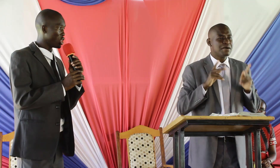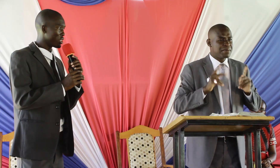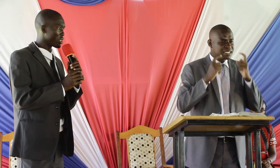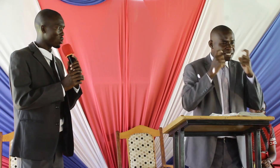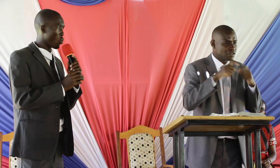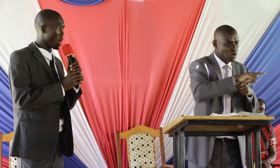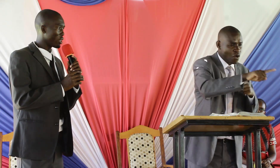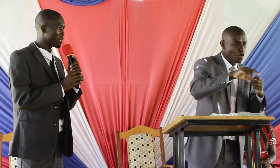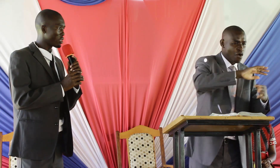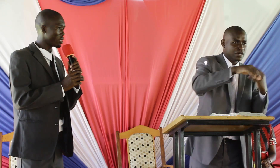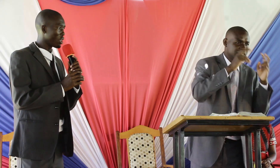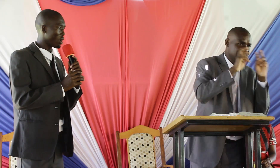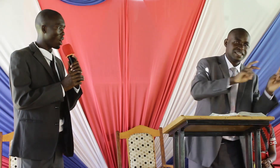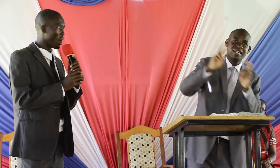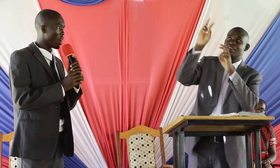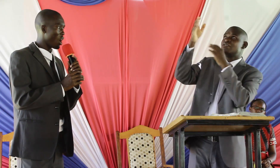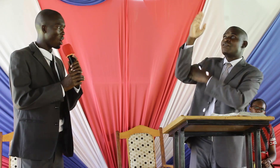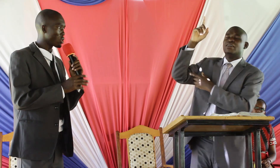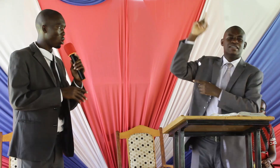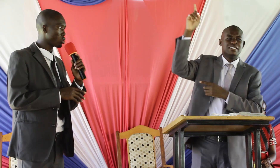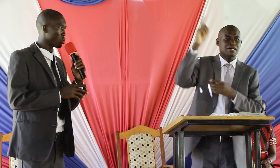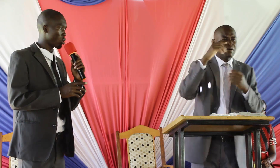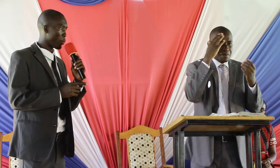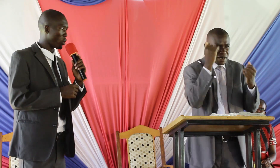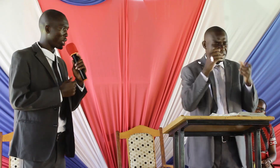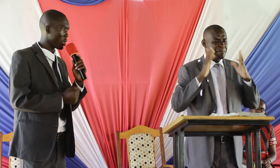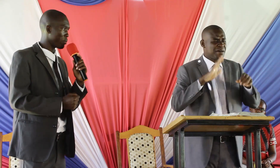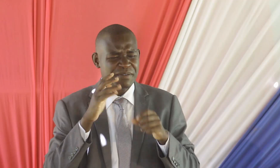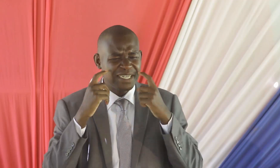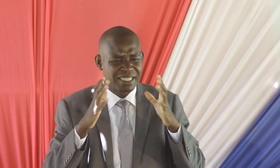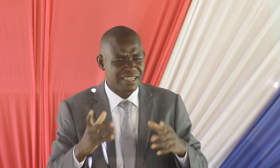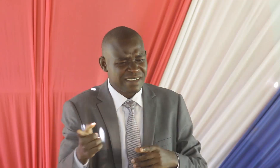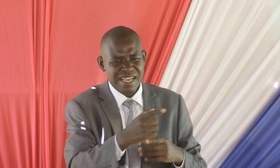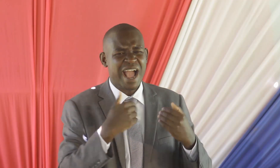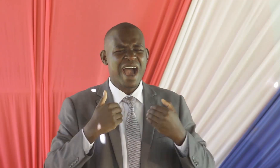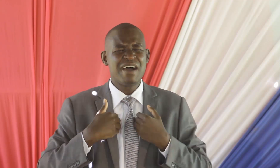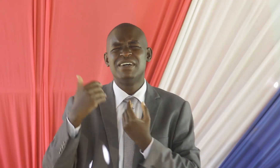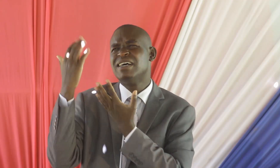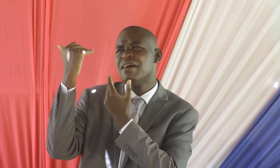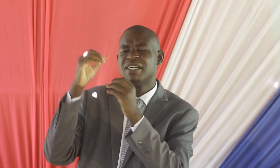Jesus wants us all to look upon him